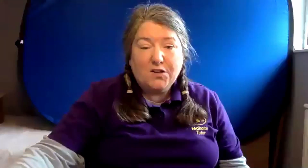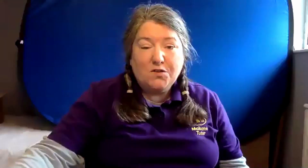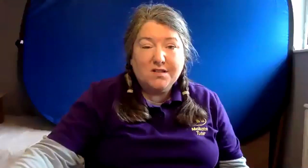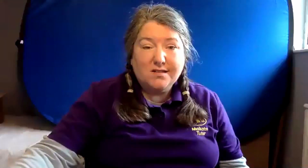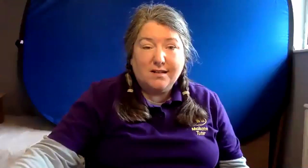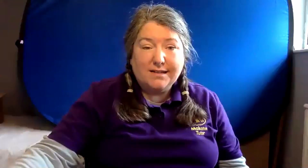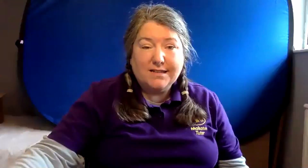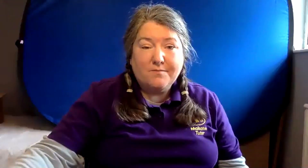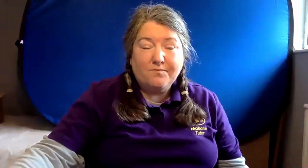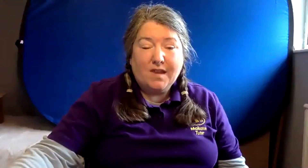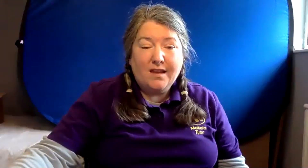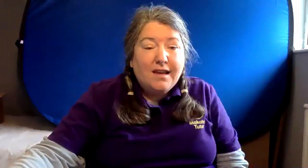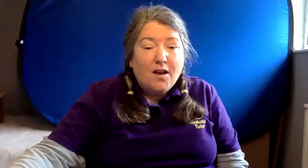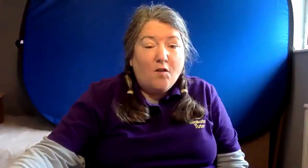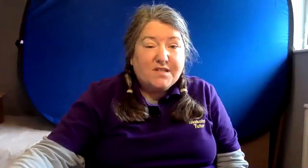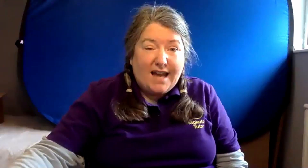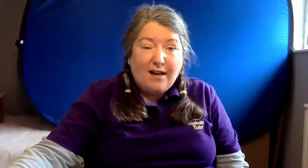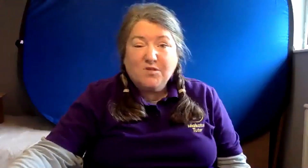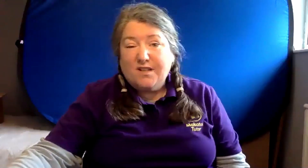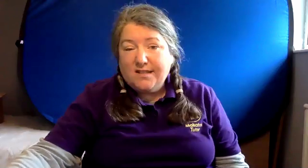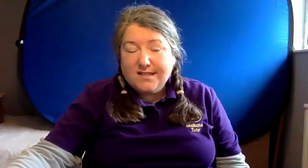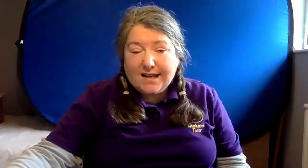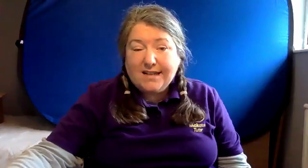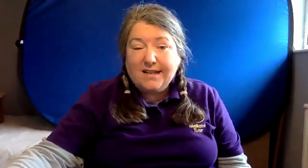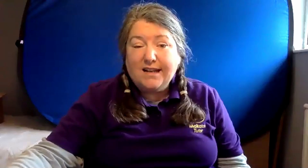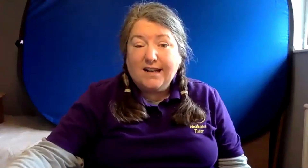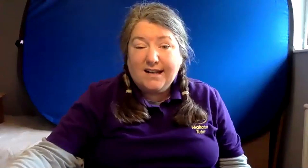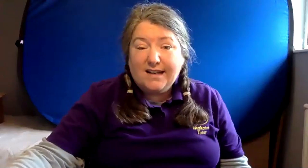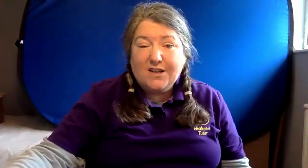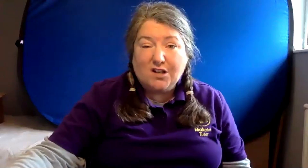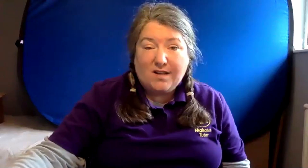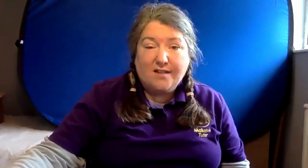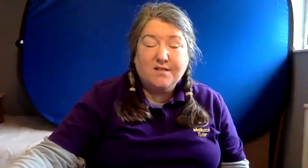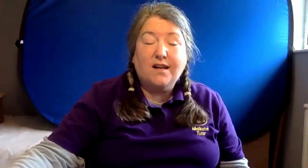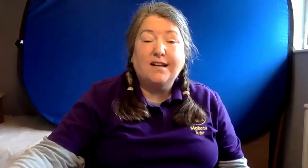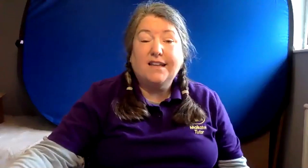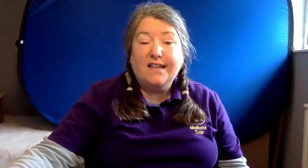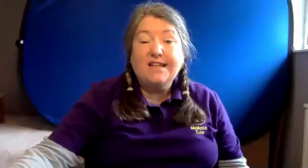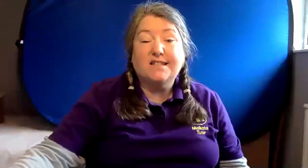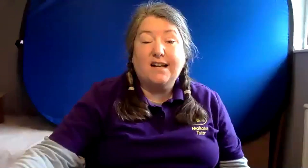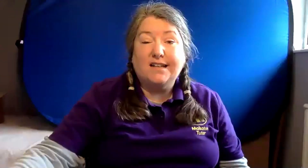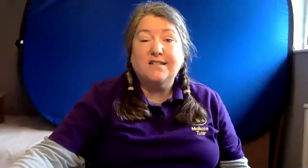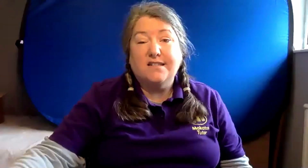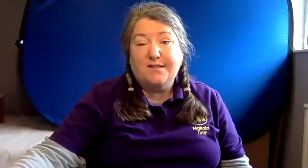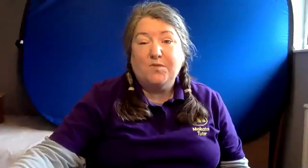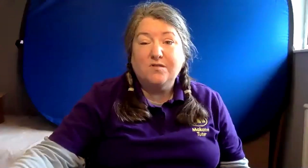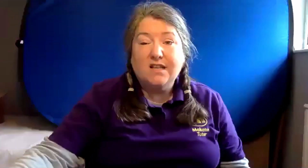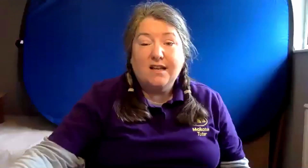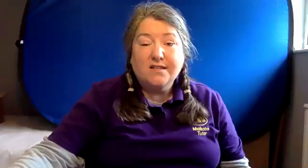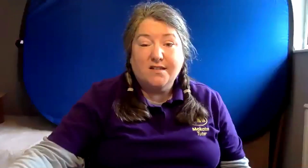use the signs. Obviously, it helps with understanding and clearly showing those key signs and symbols, so the story